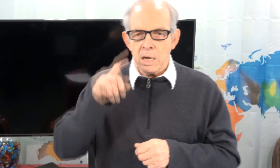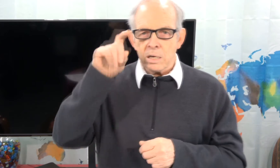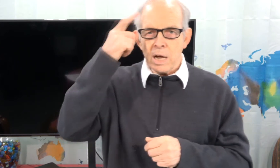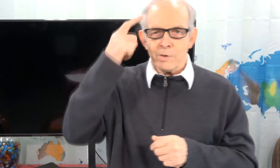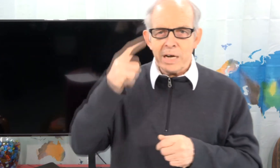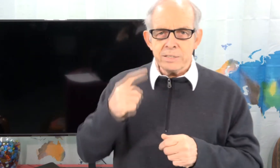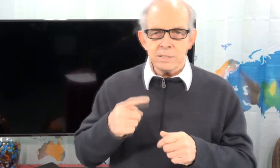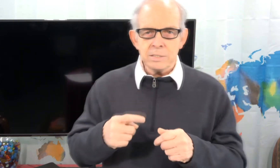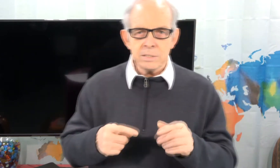"Government,